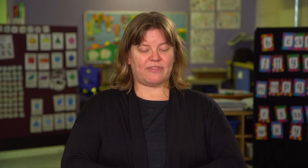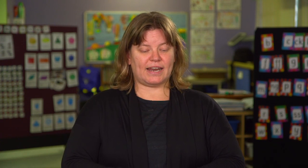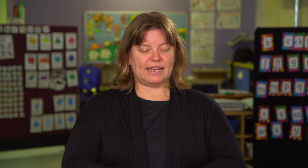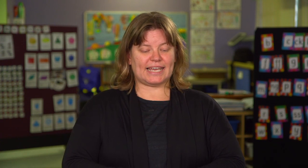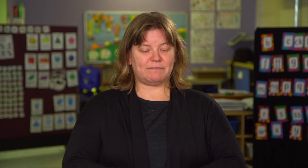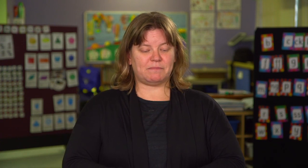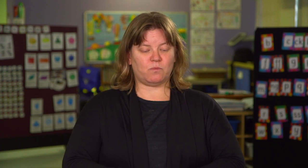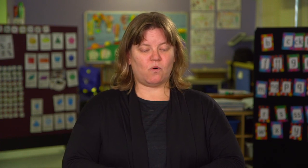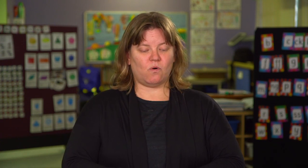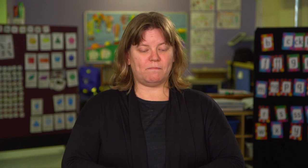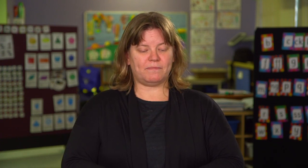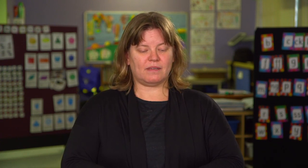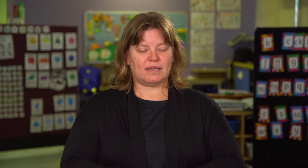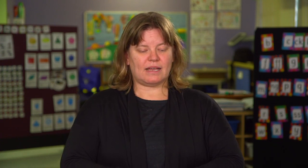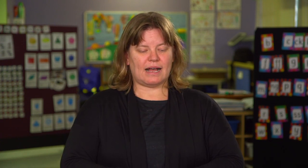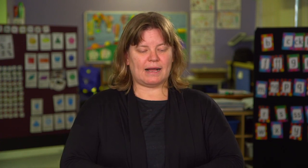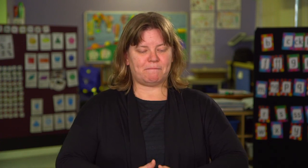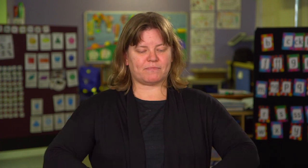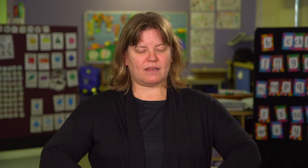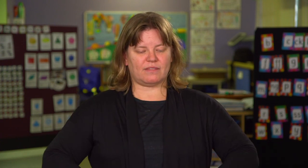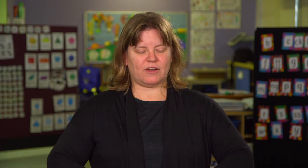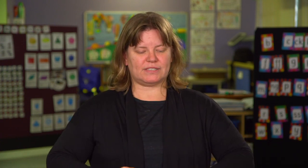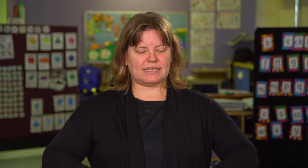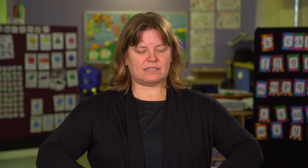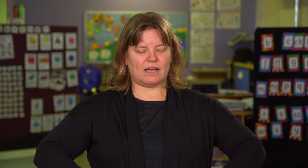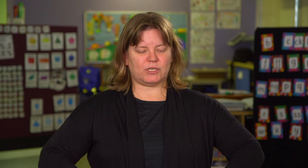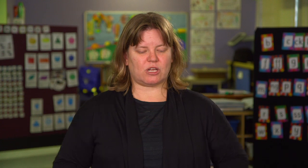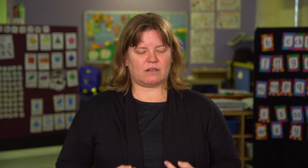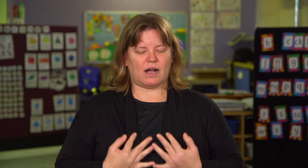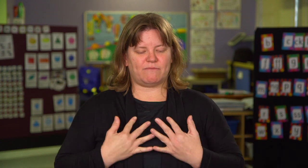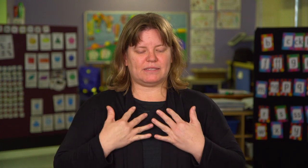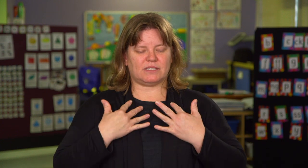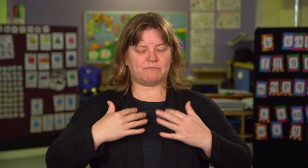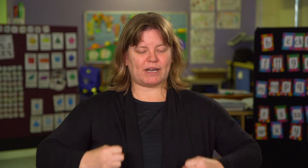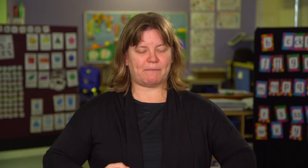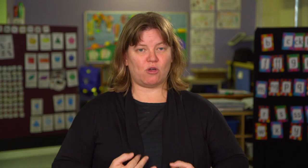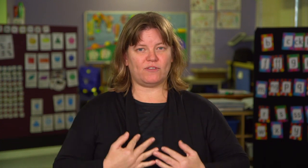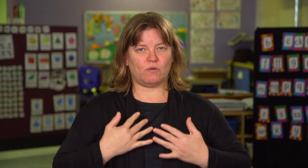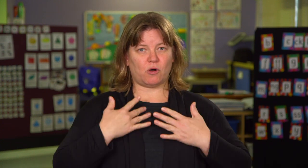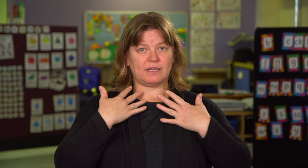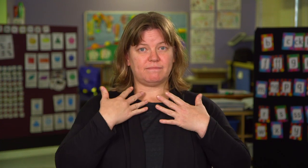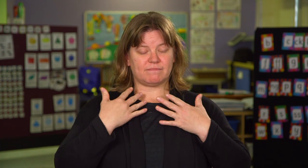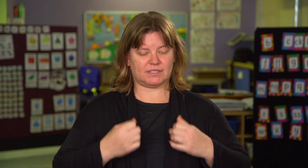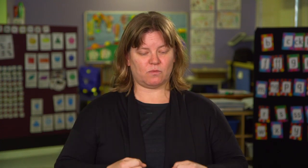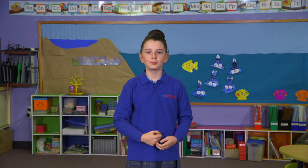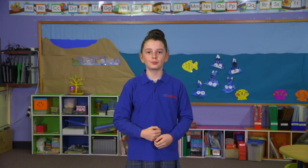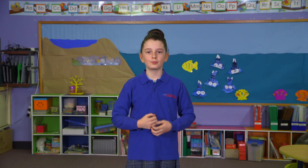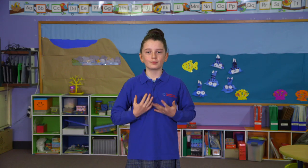Then it keeps me warm. There is a sign which kind of means to spread up over your body. So one of the younger